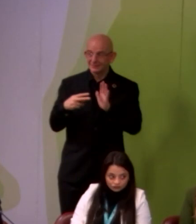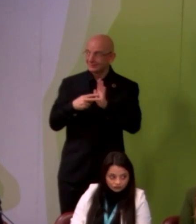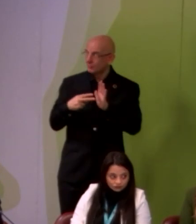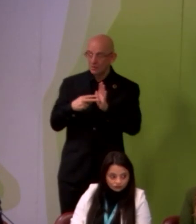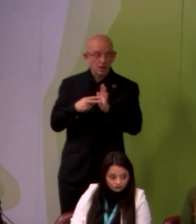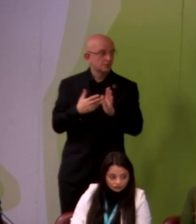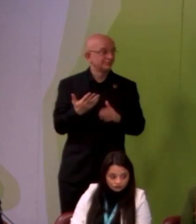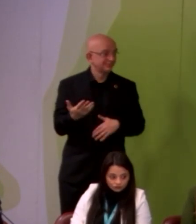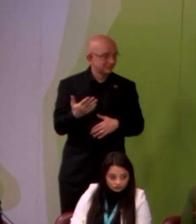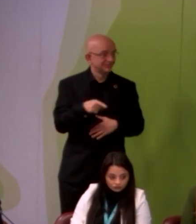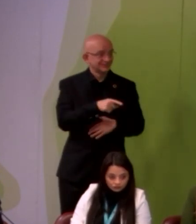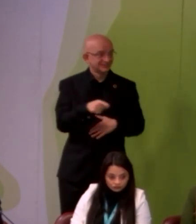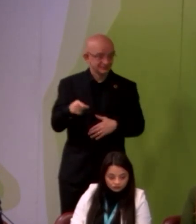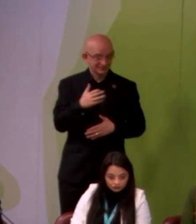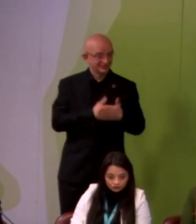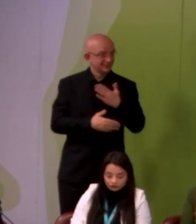disabilities.